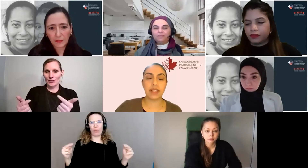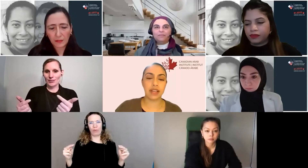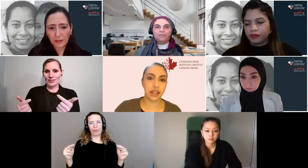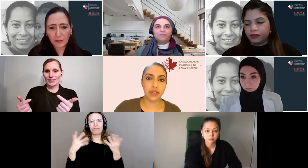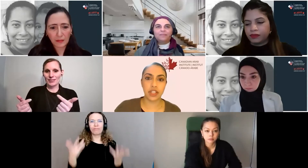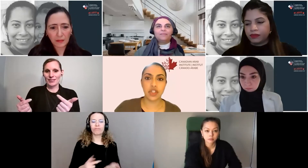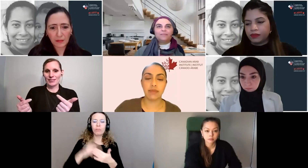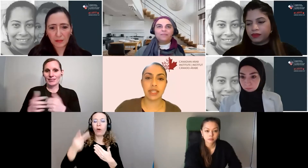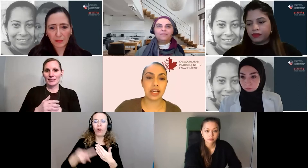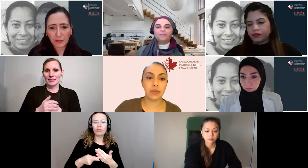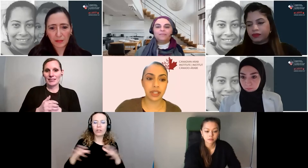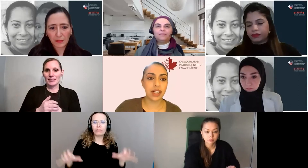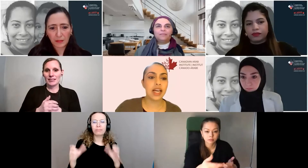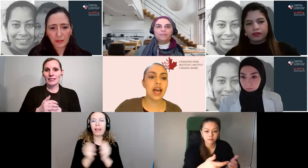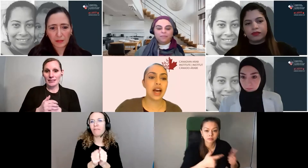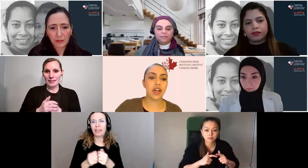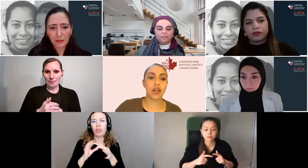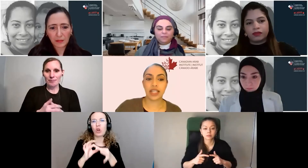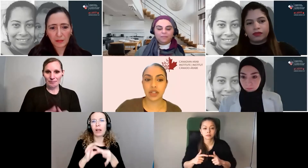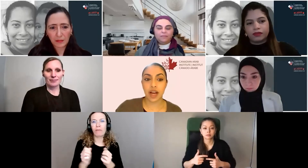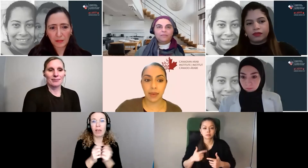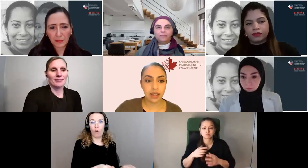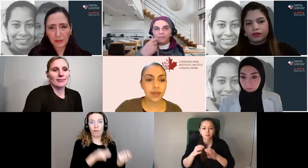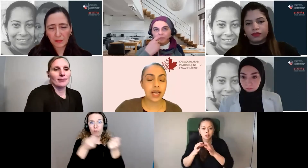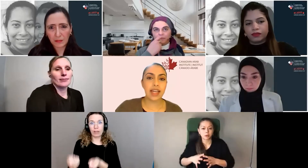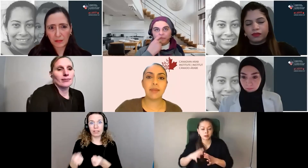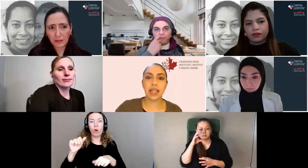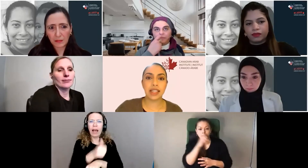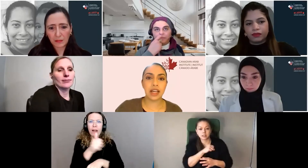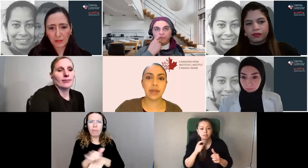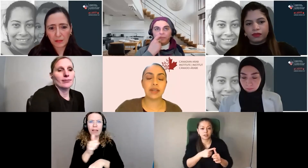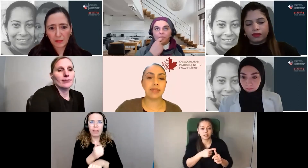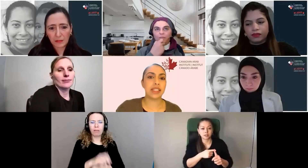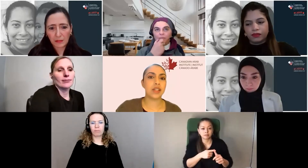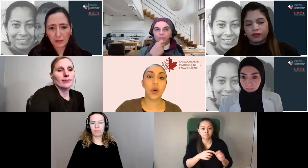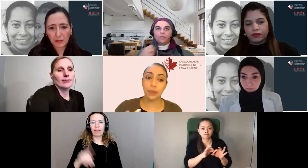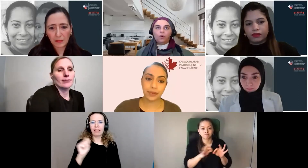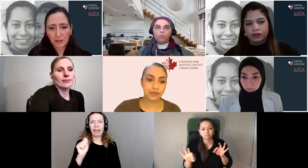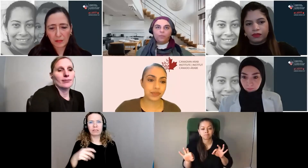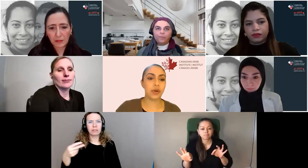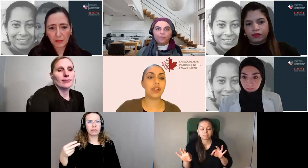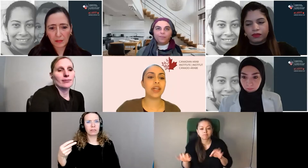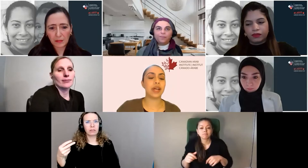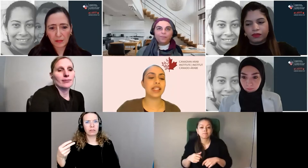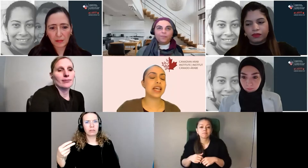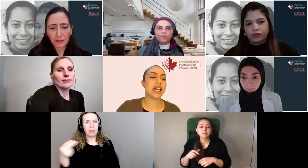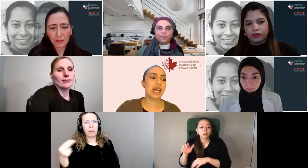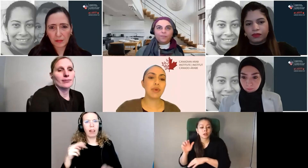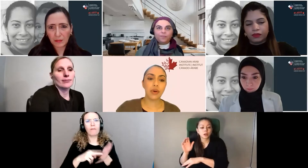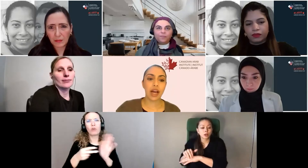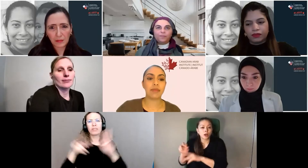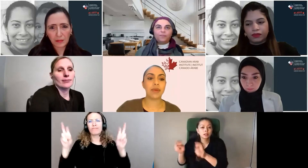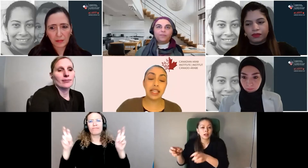with the Mental Health Foundation based in Alberta called Text for Amal. And Amal in Arabic means hope. So it was